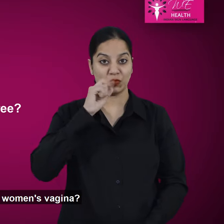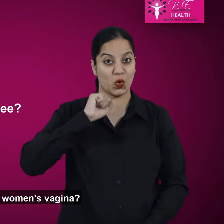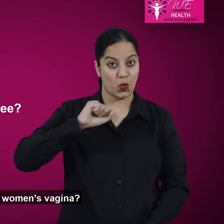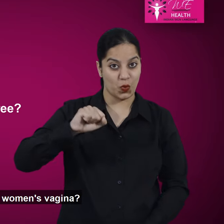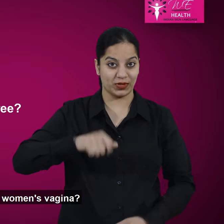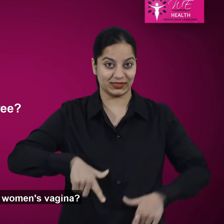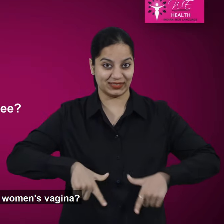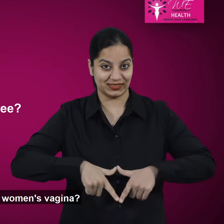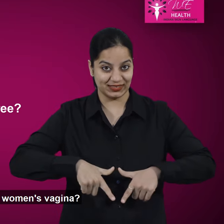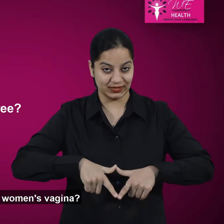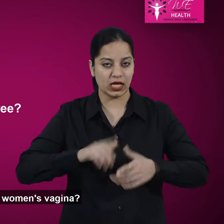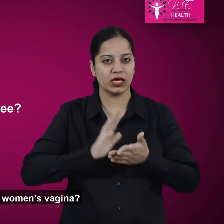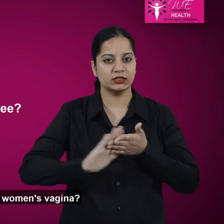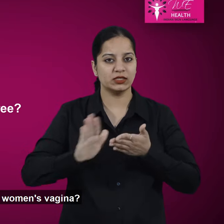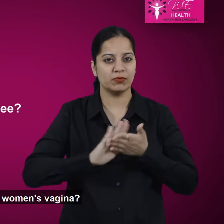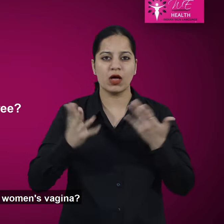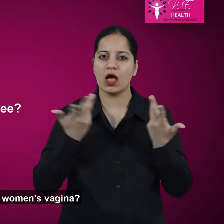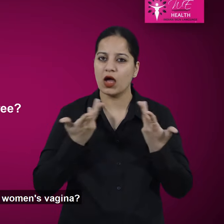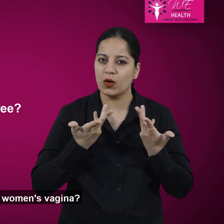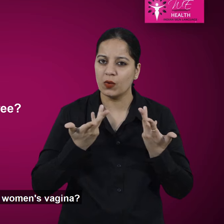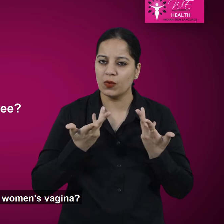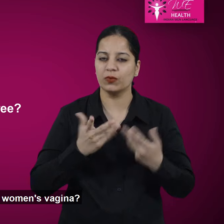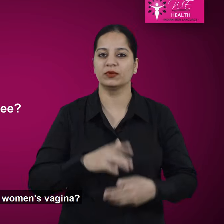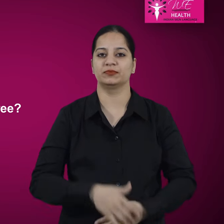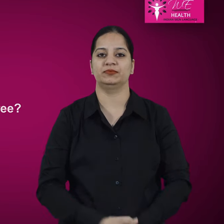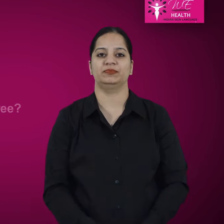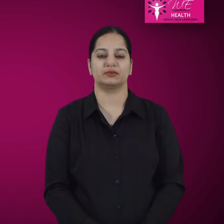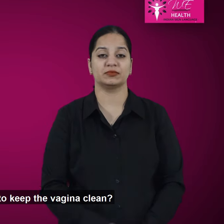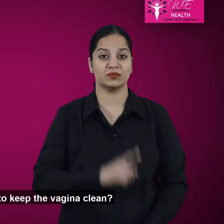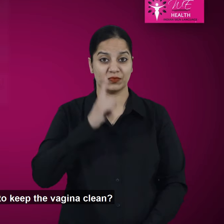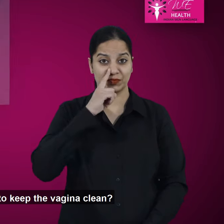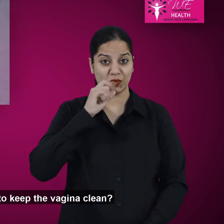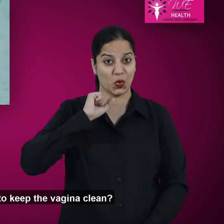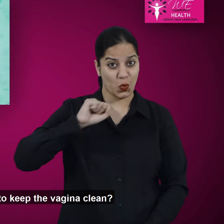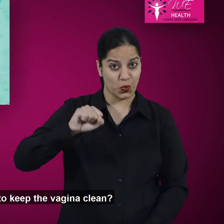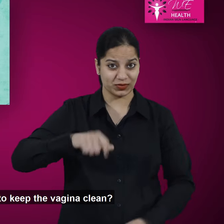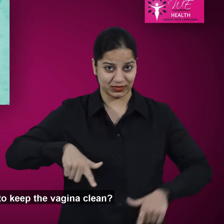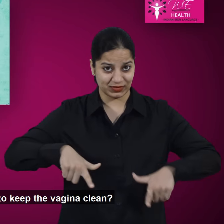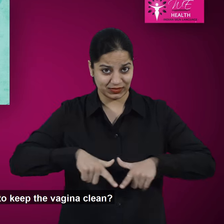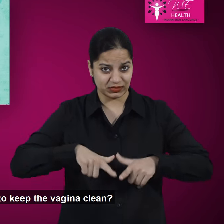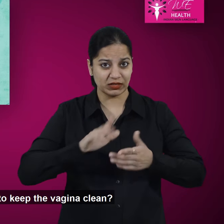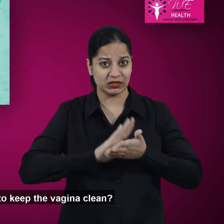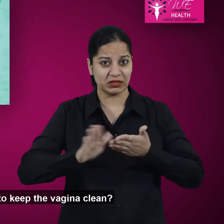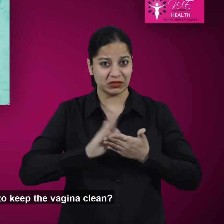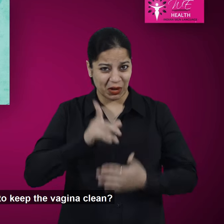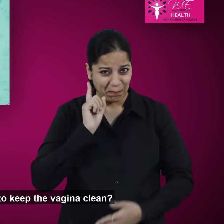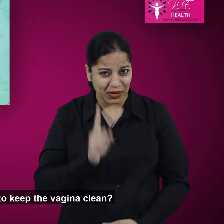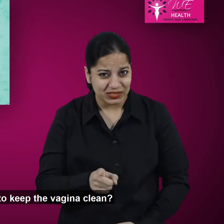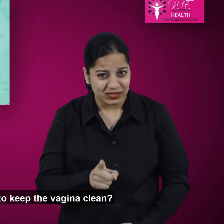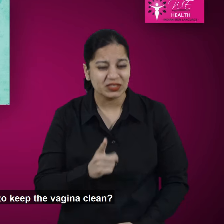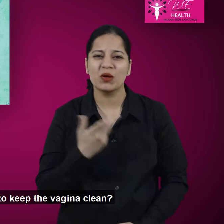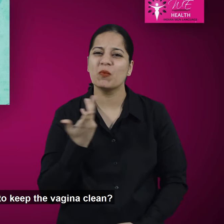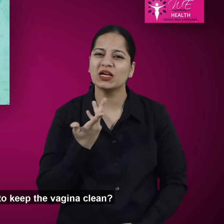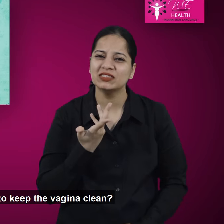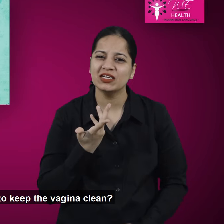How to clean women's vagina Why is it necessary to keep the vagina clean?